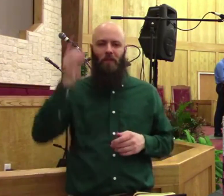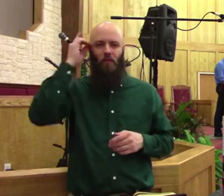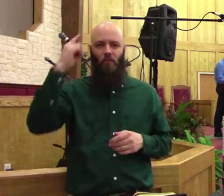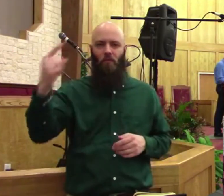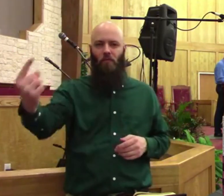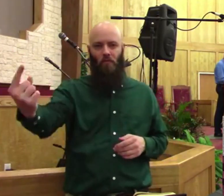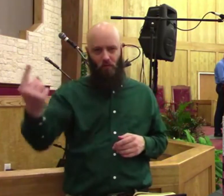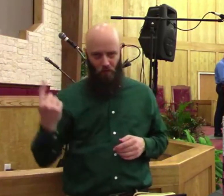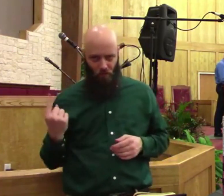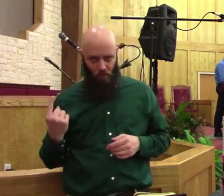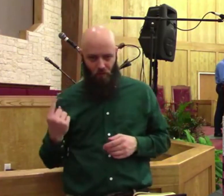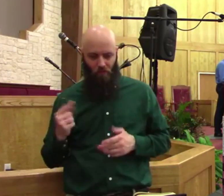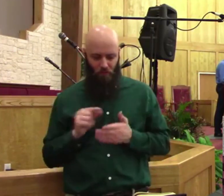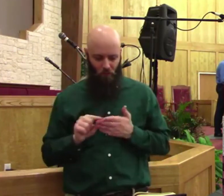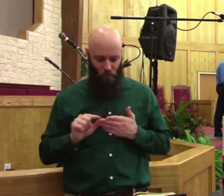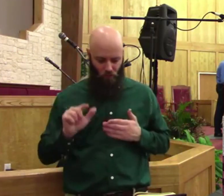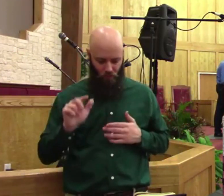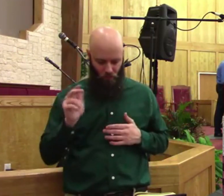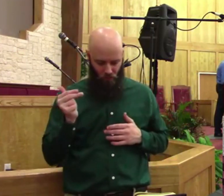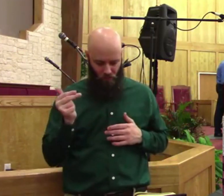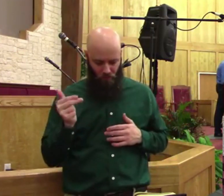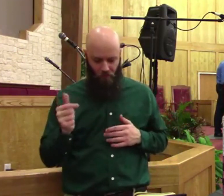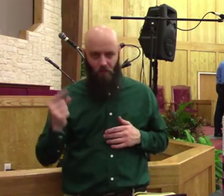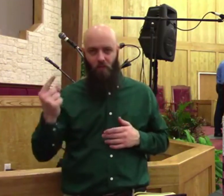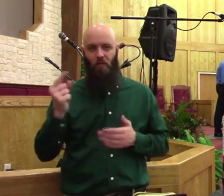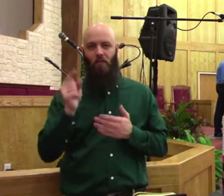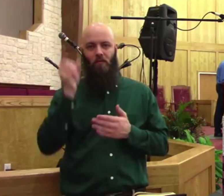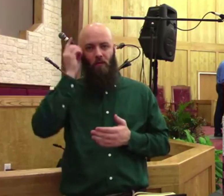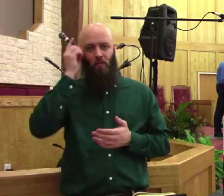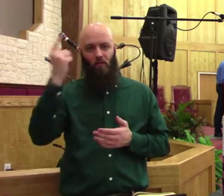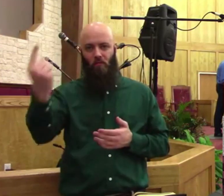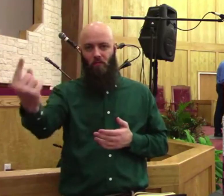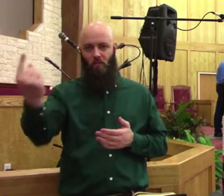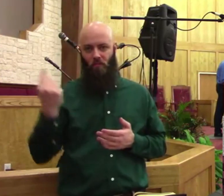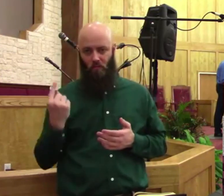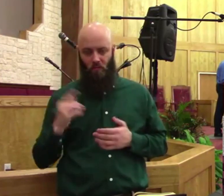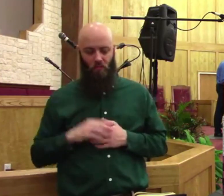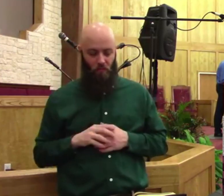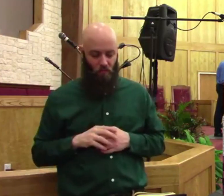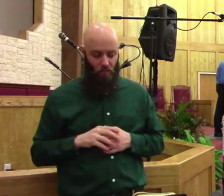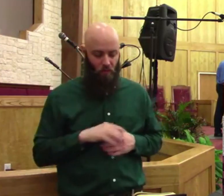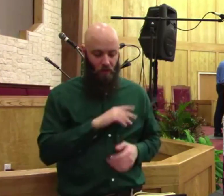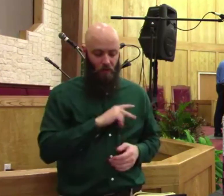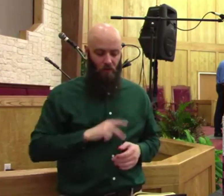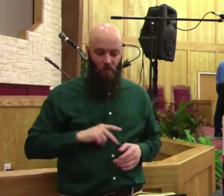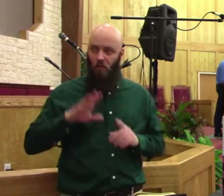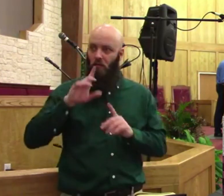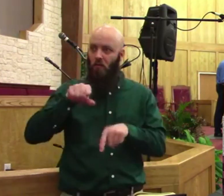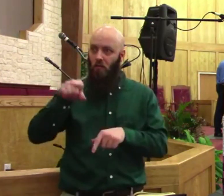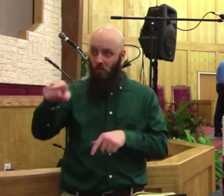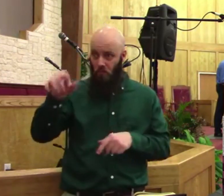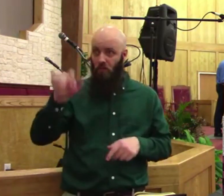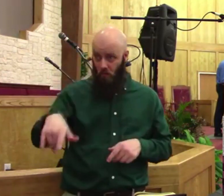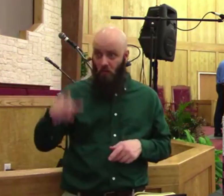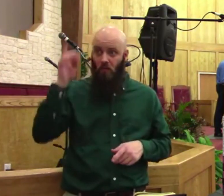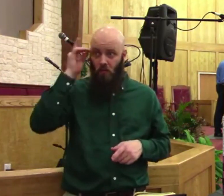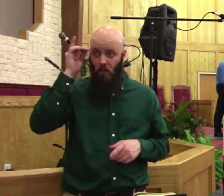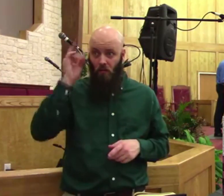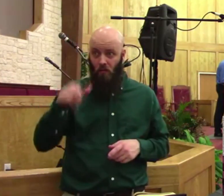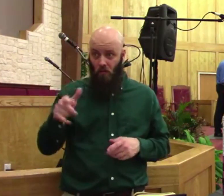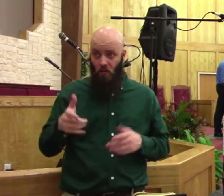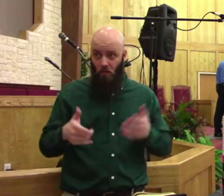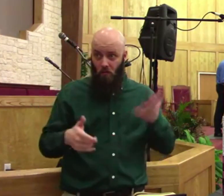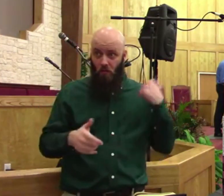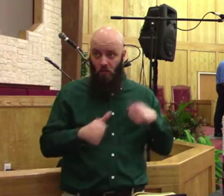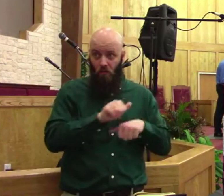13. Then Daniel was brought in before the king. The king answered and said to Daniel, you are that Daniel, one of the exiles